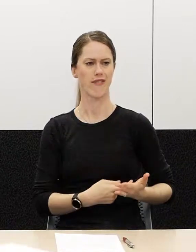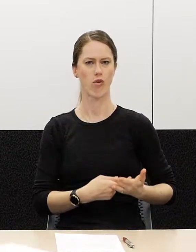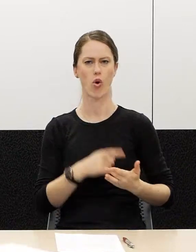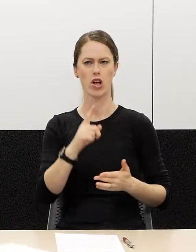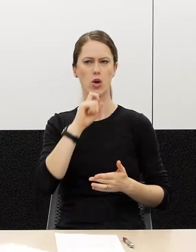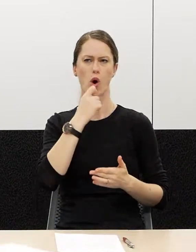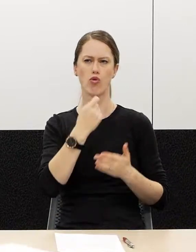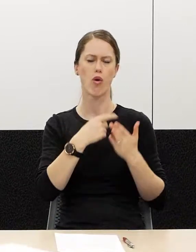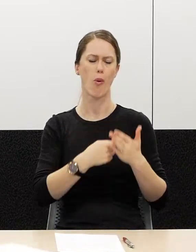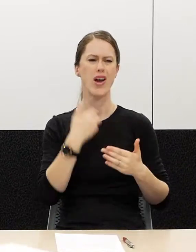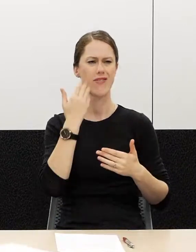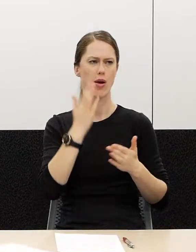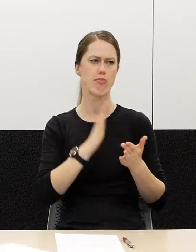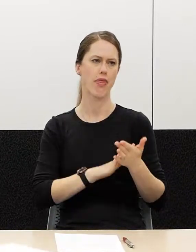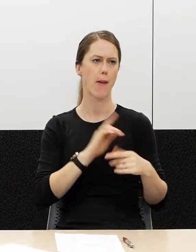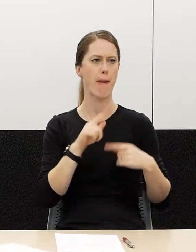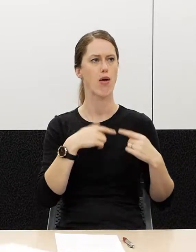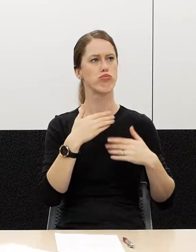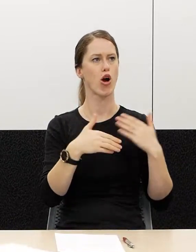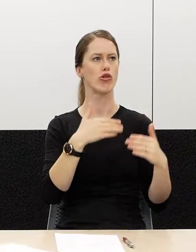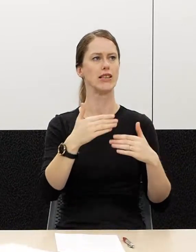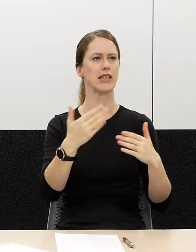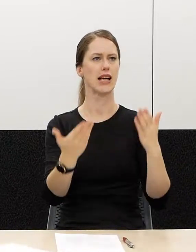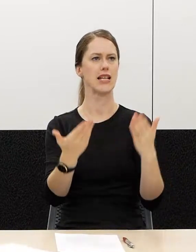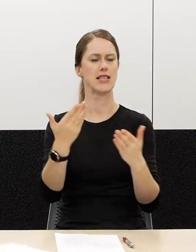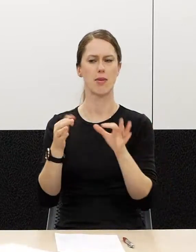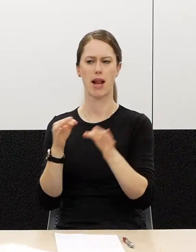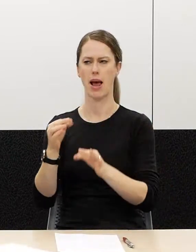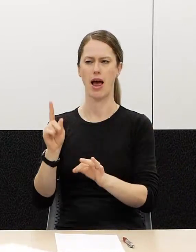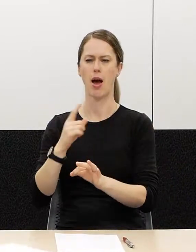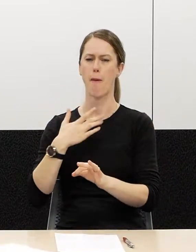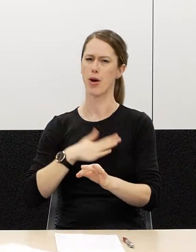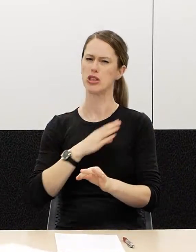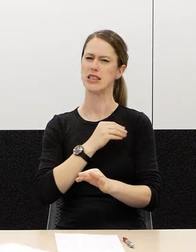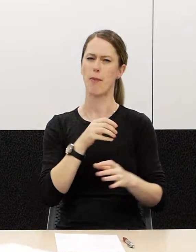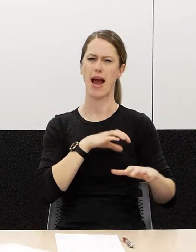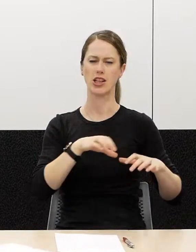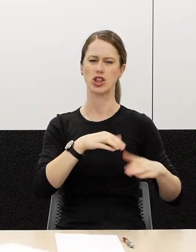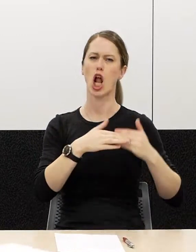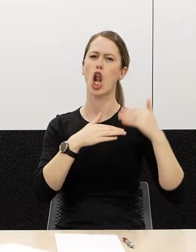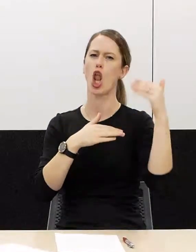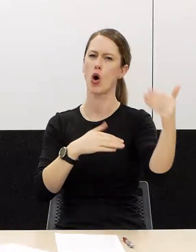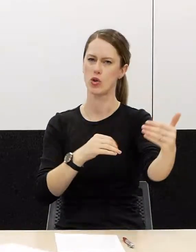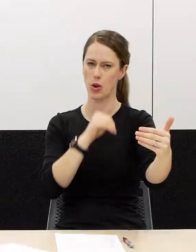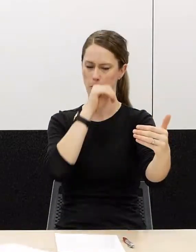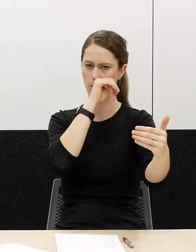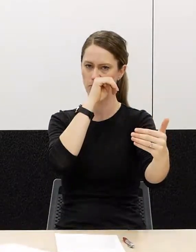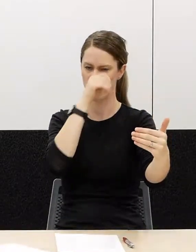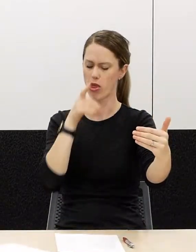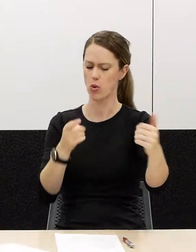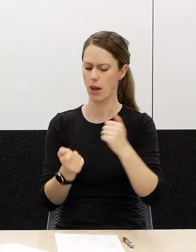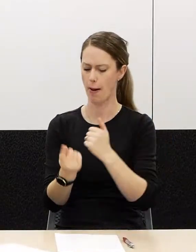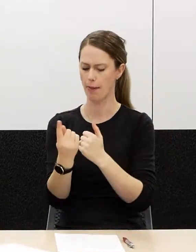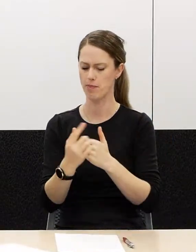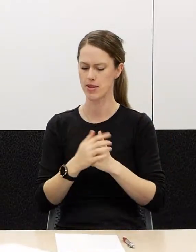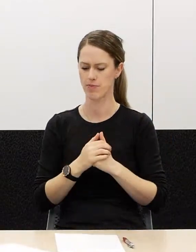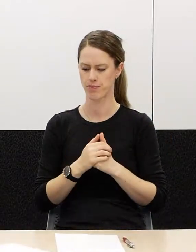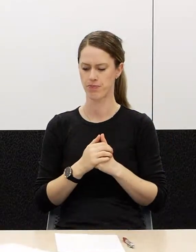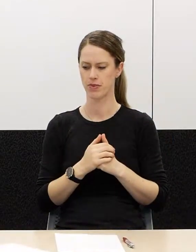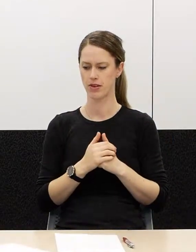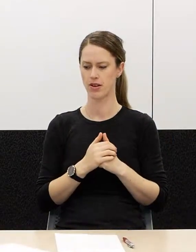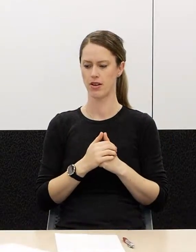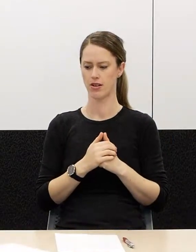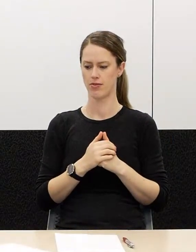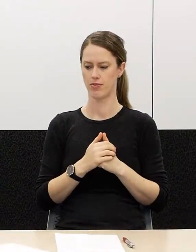report every month on progress against the action plan, because some of those actions are quite long term to get the outcomes that we actually need. So there'll be